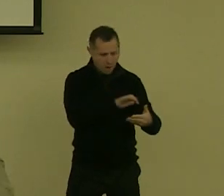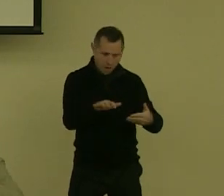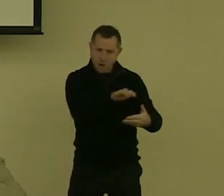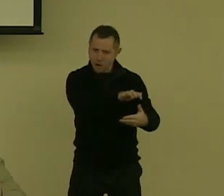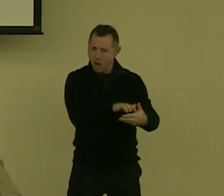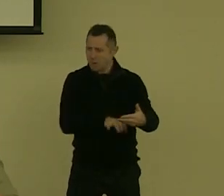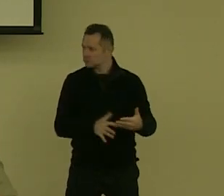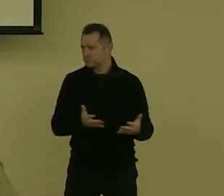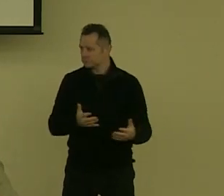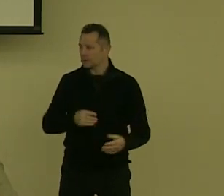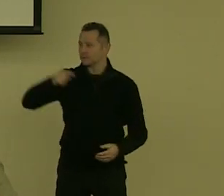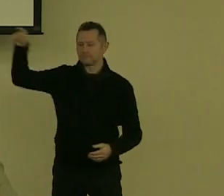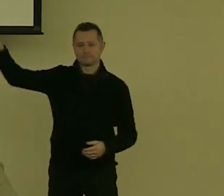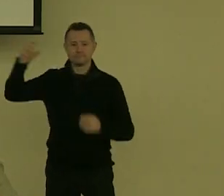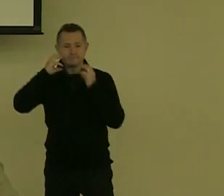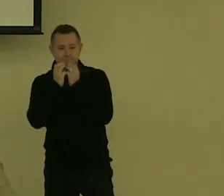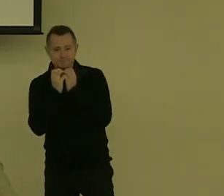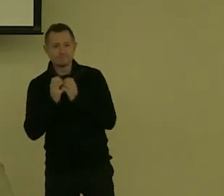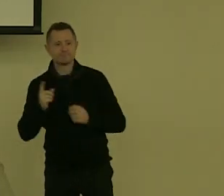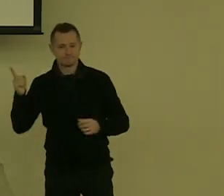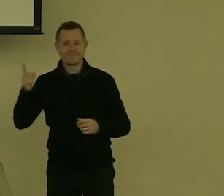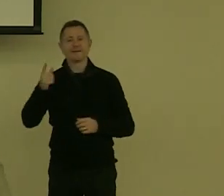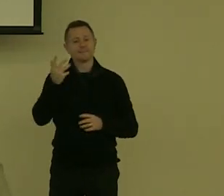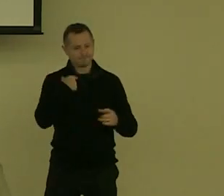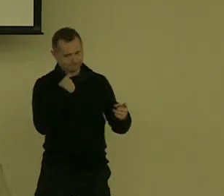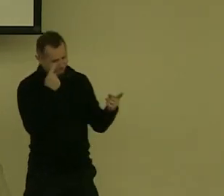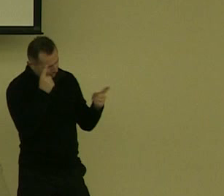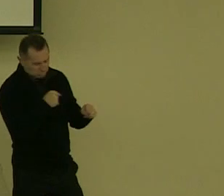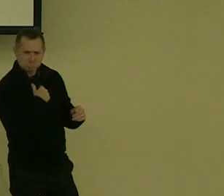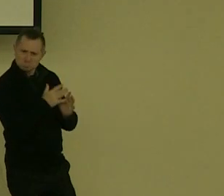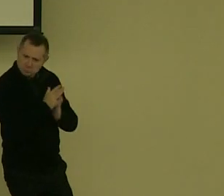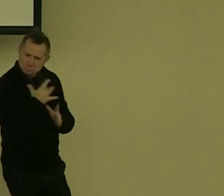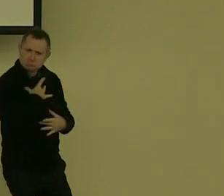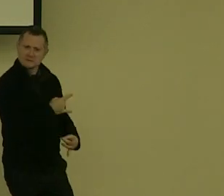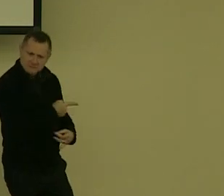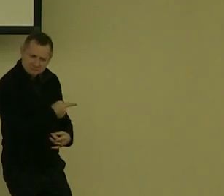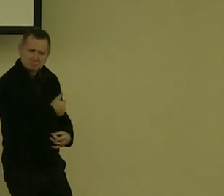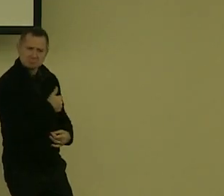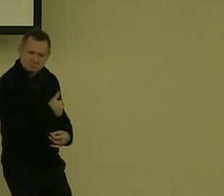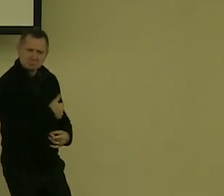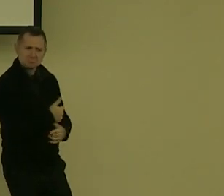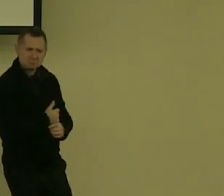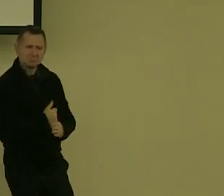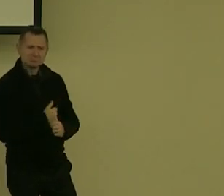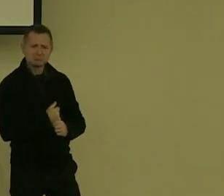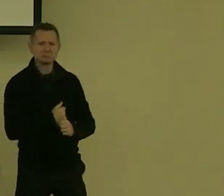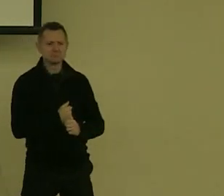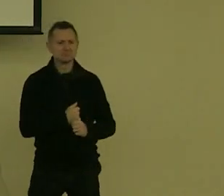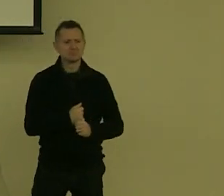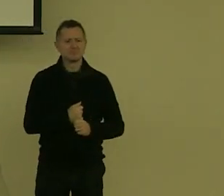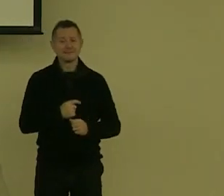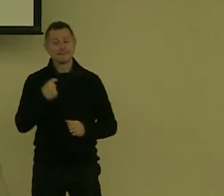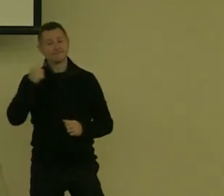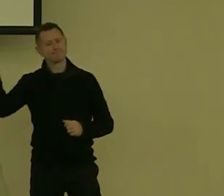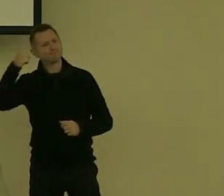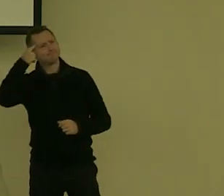I was coming from my own biased angle here, I tend to think of comic studies in terms of... I wasn't calling you